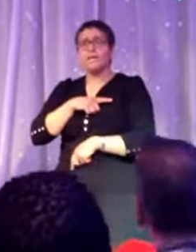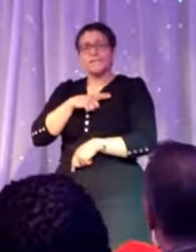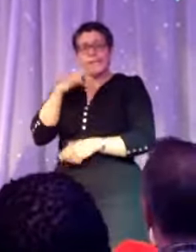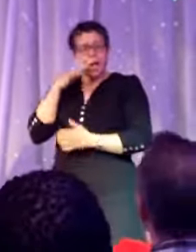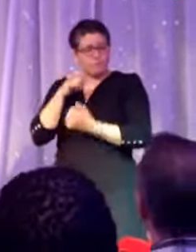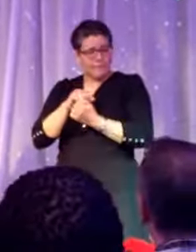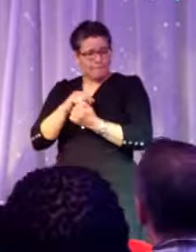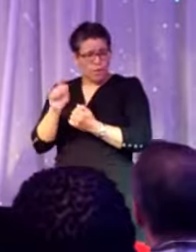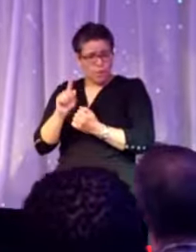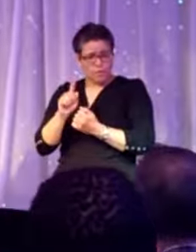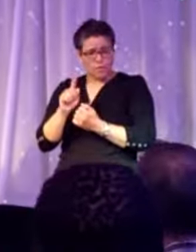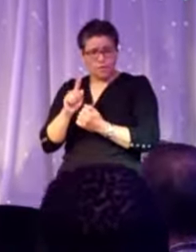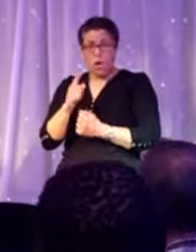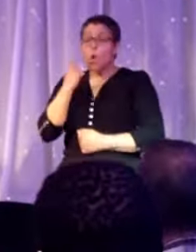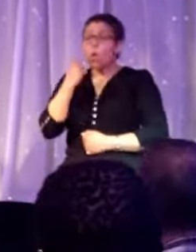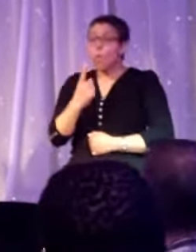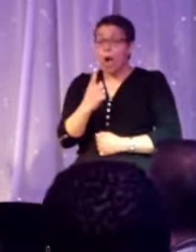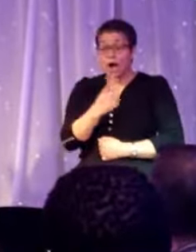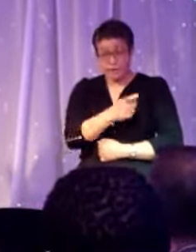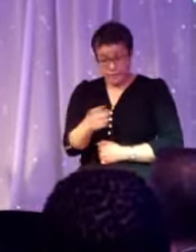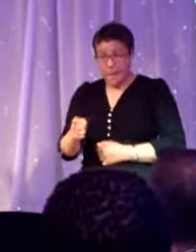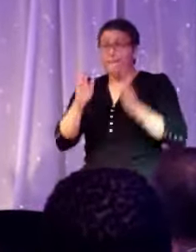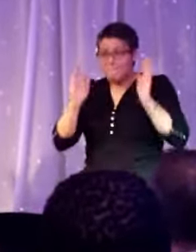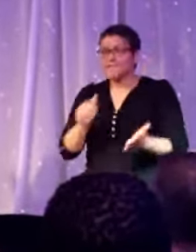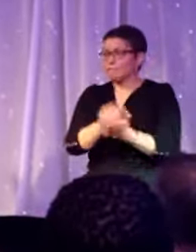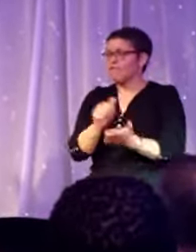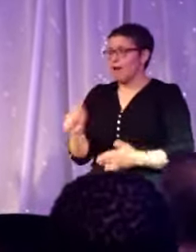cause, one must be right.